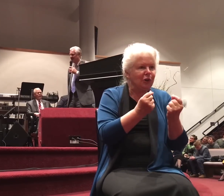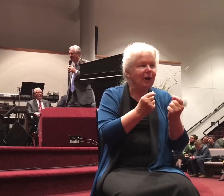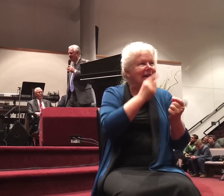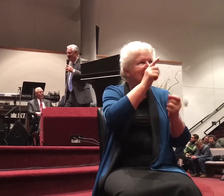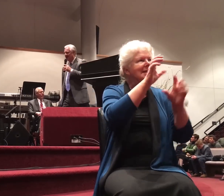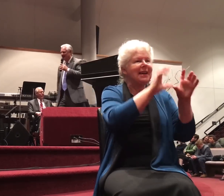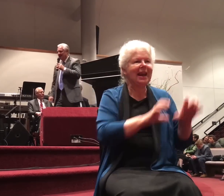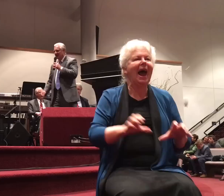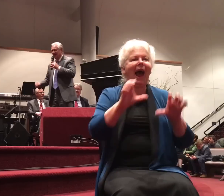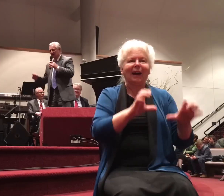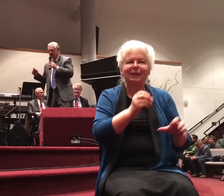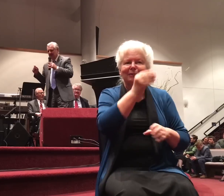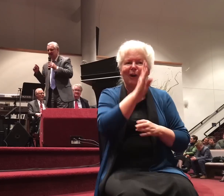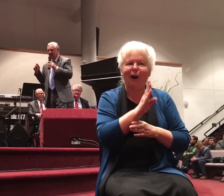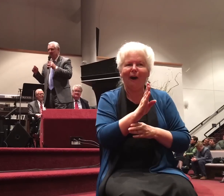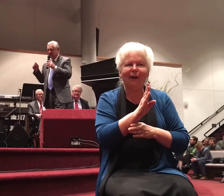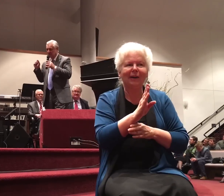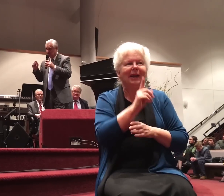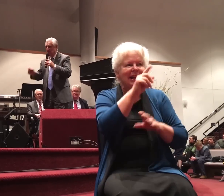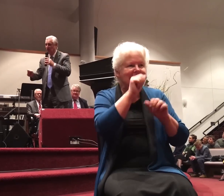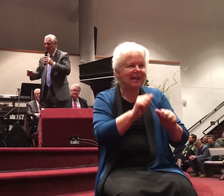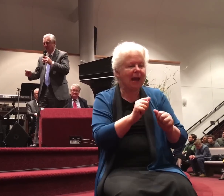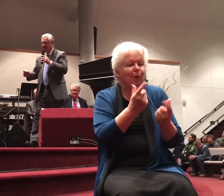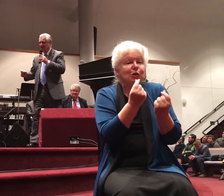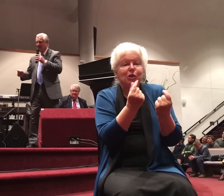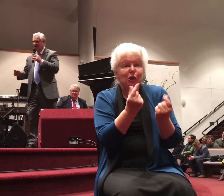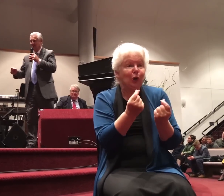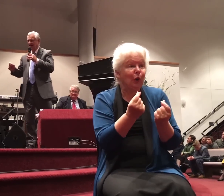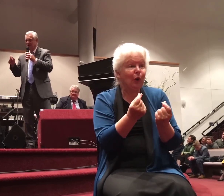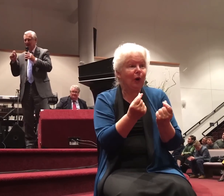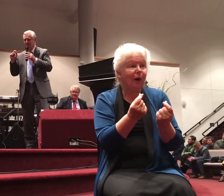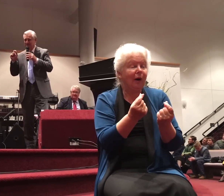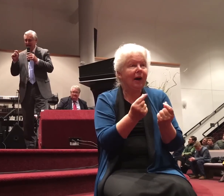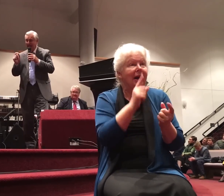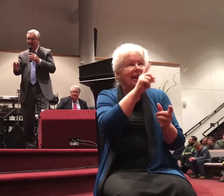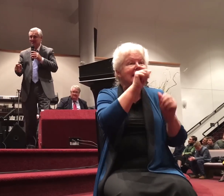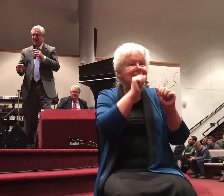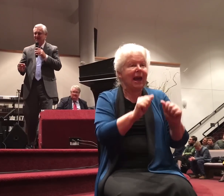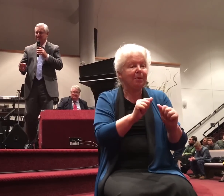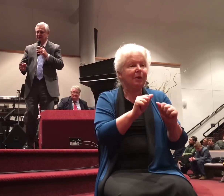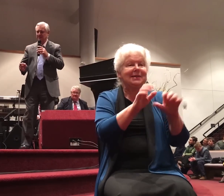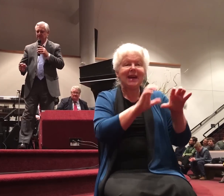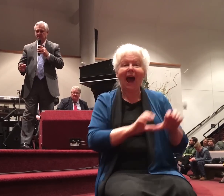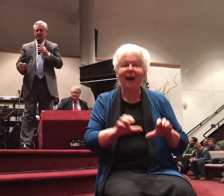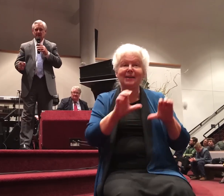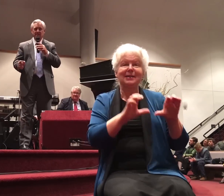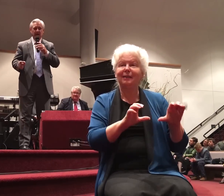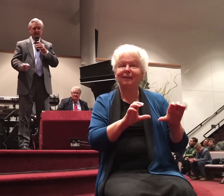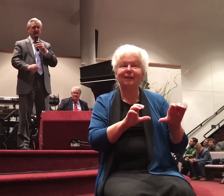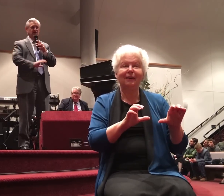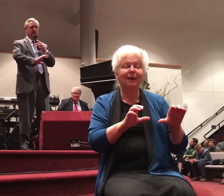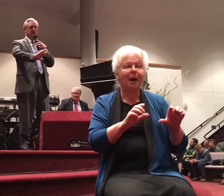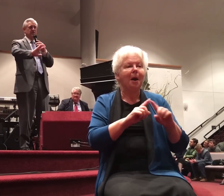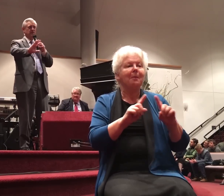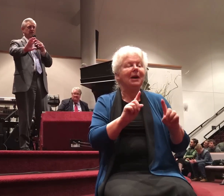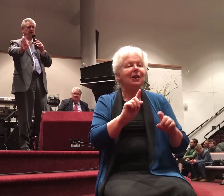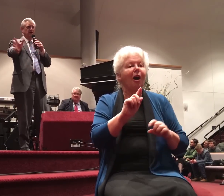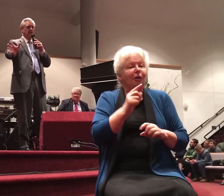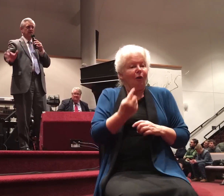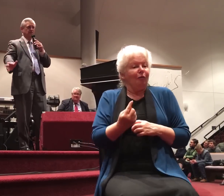God. He's able to do. He's able to act. But not